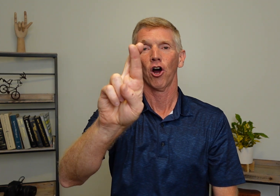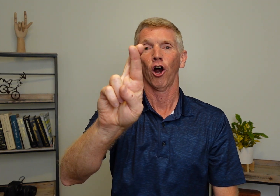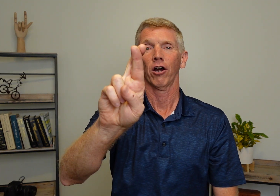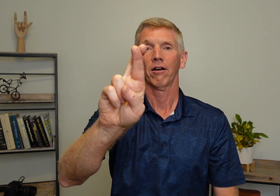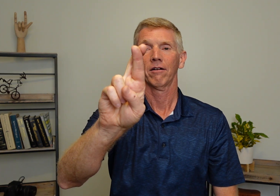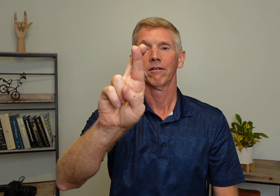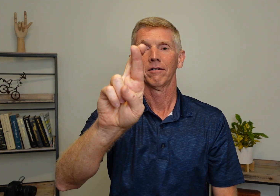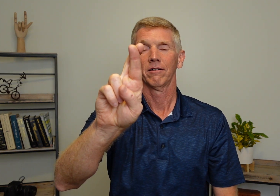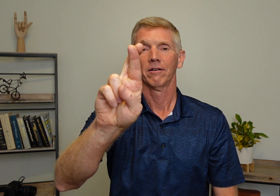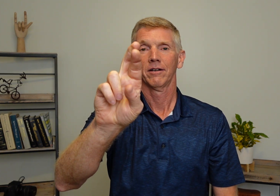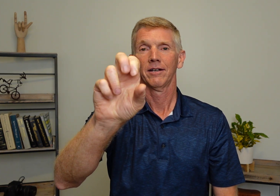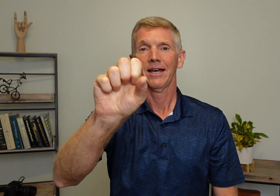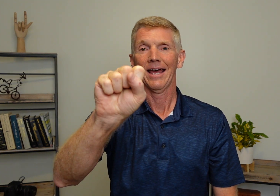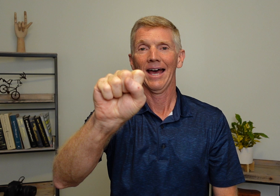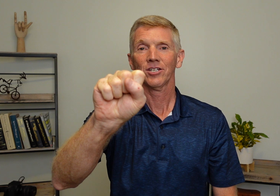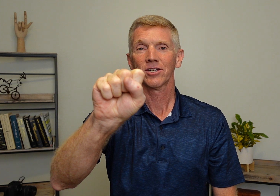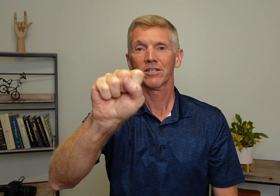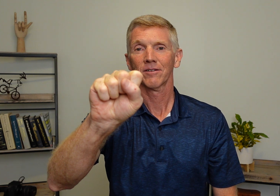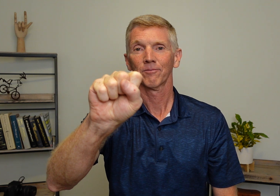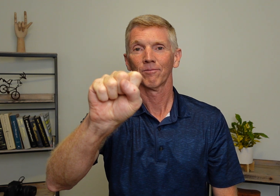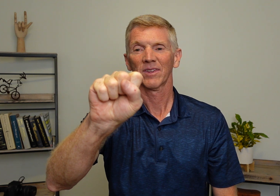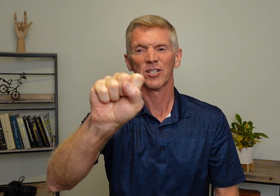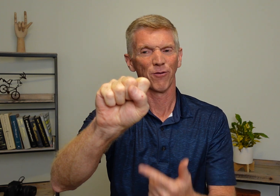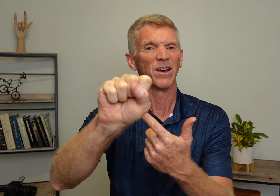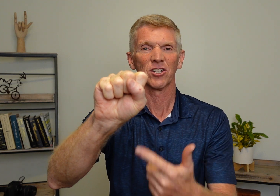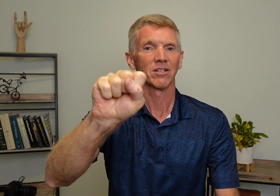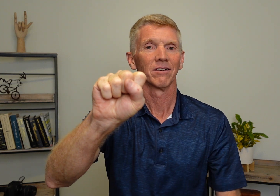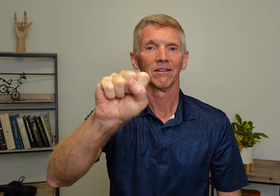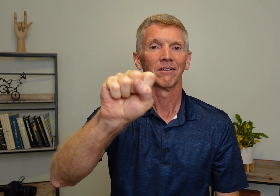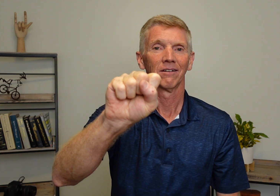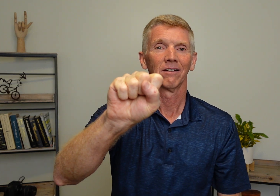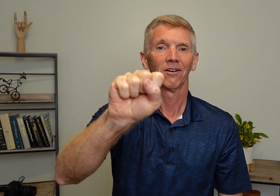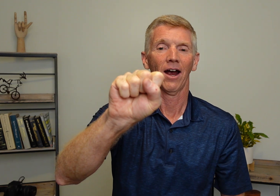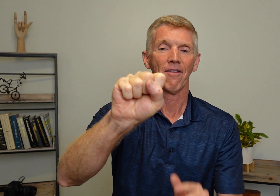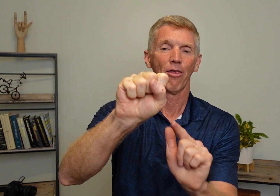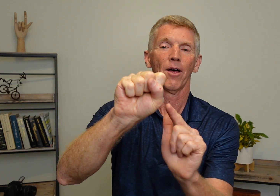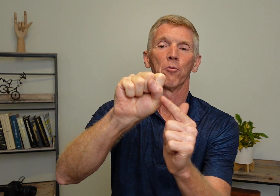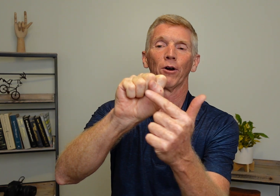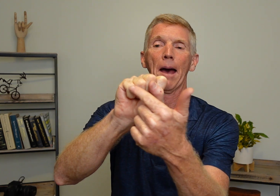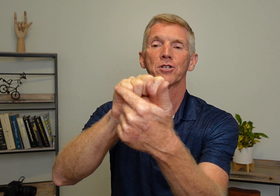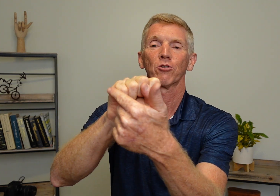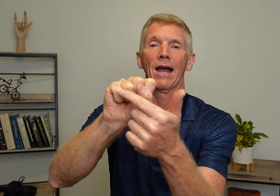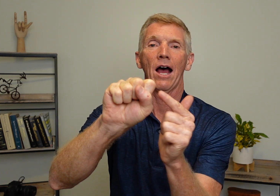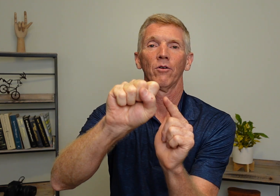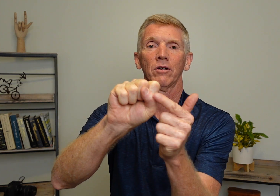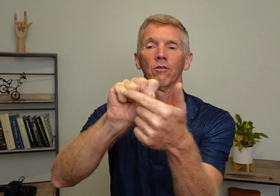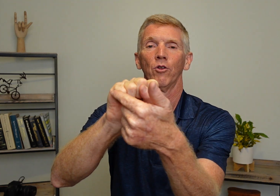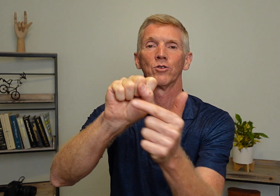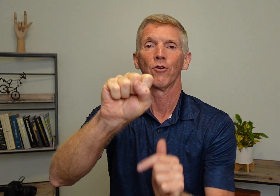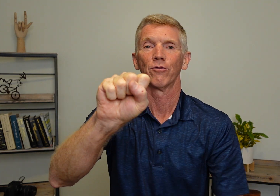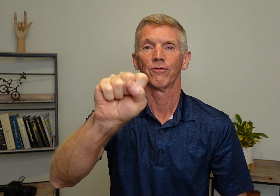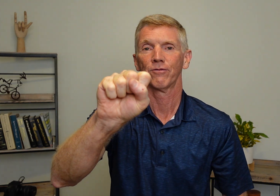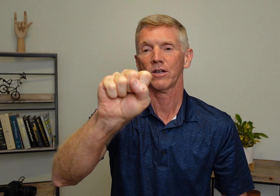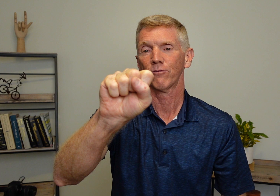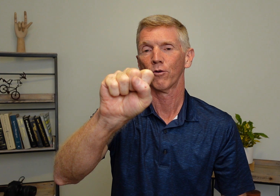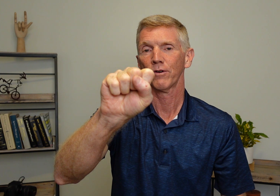R. S is a fist. All right, that thumb wraps around those other four